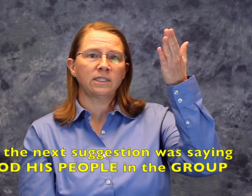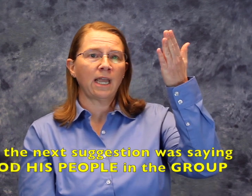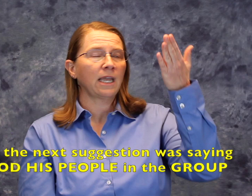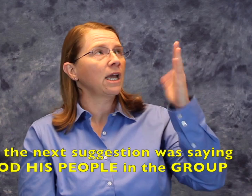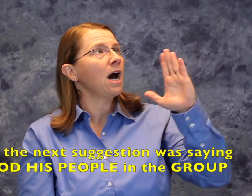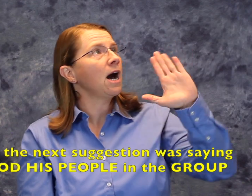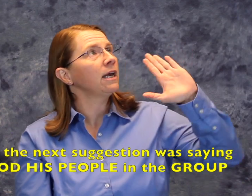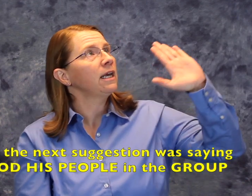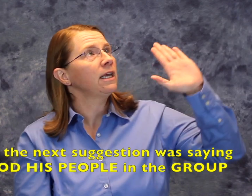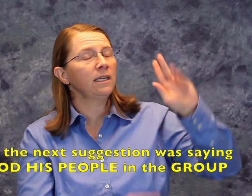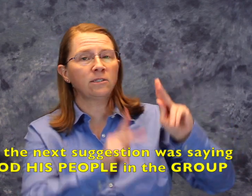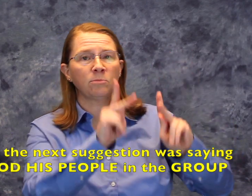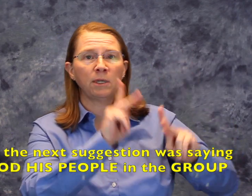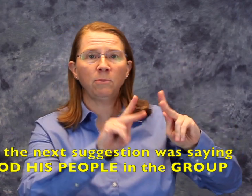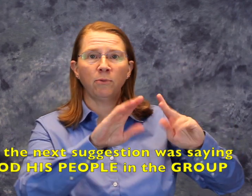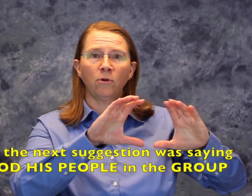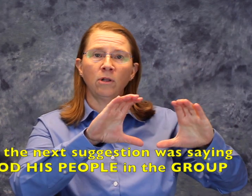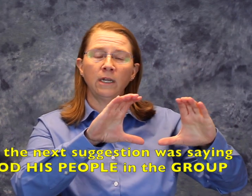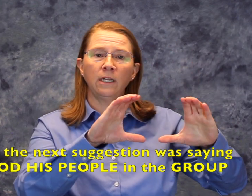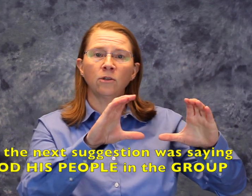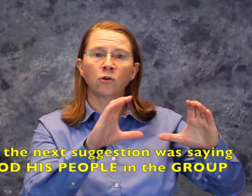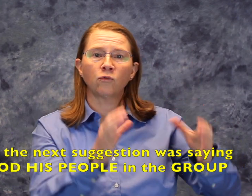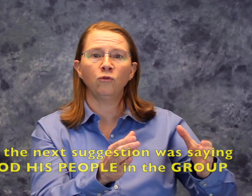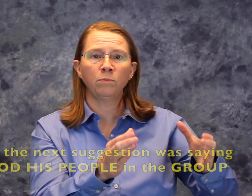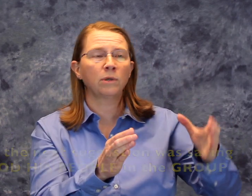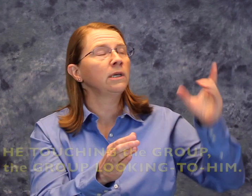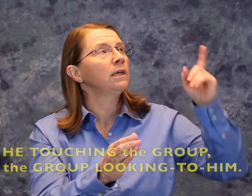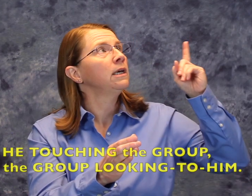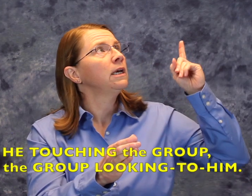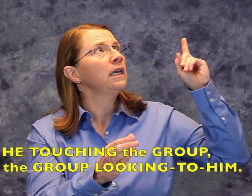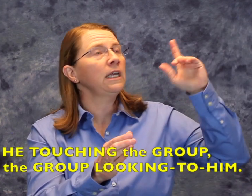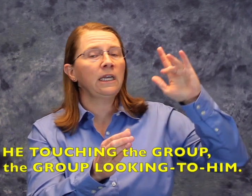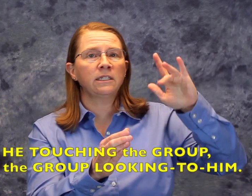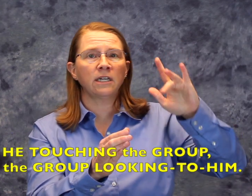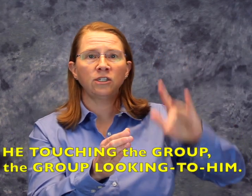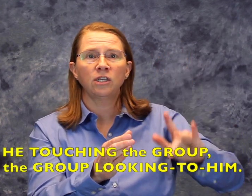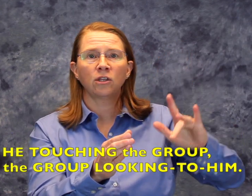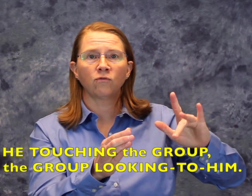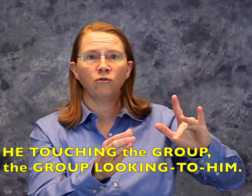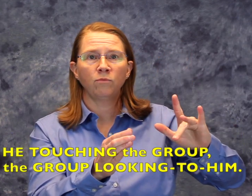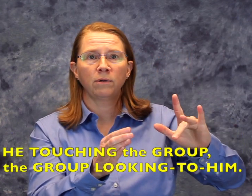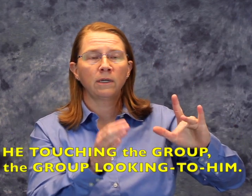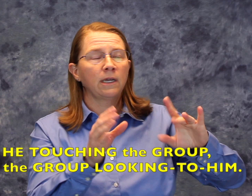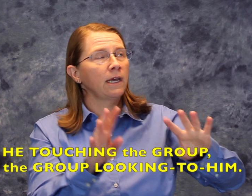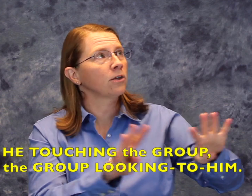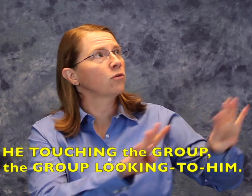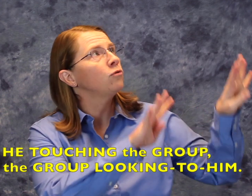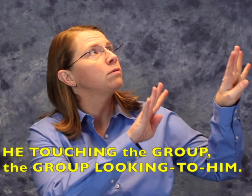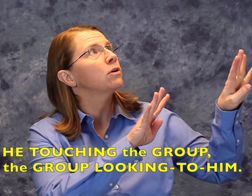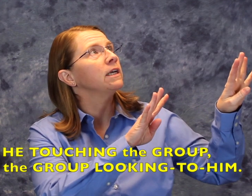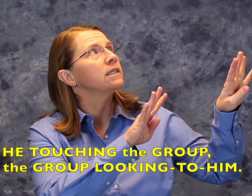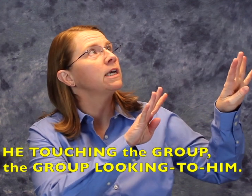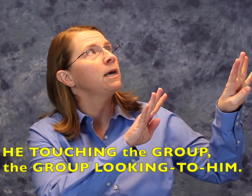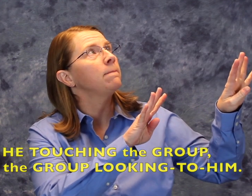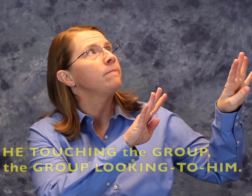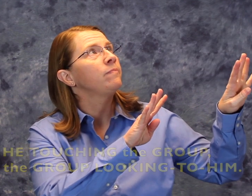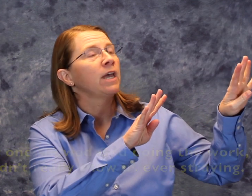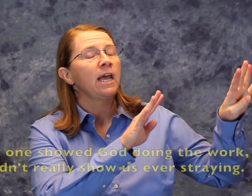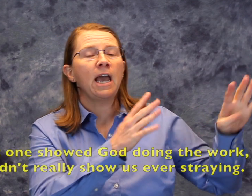saying God, His people in the group, He touching the group, and the group looking to Him. And